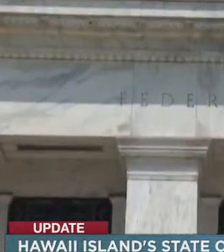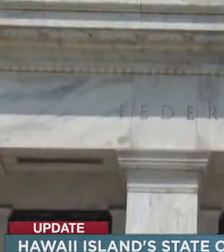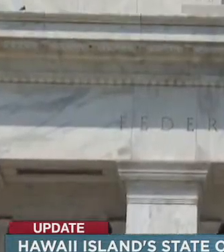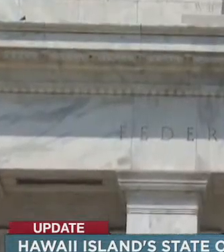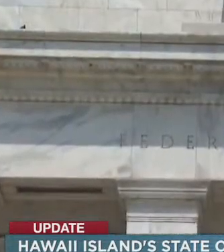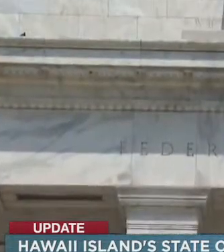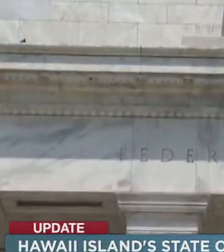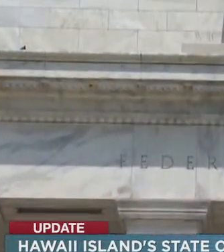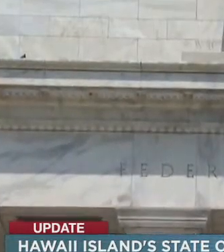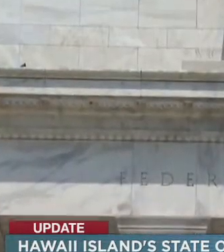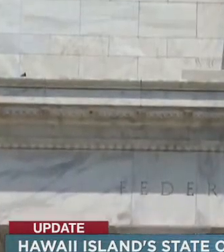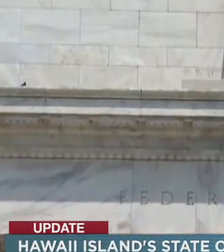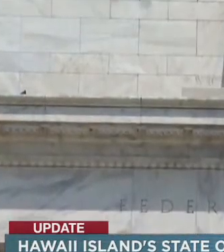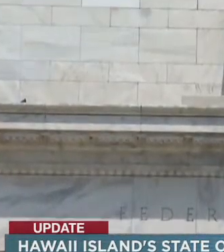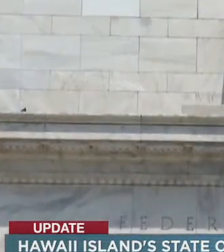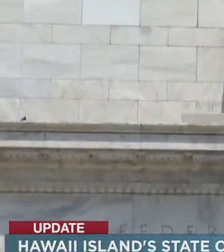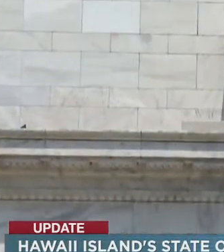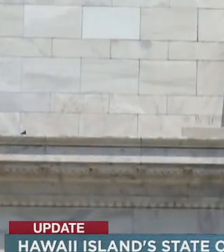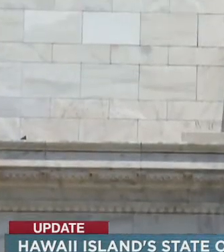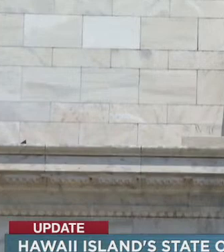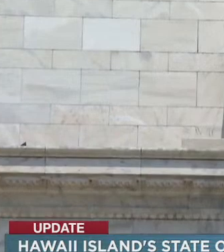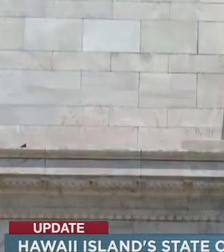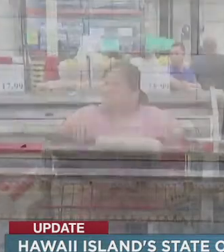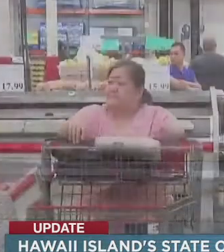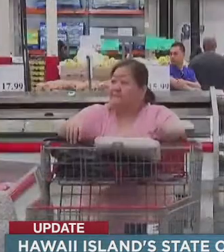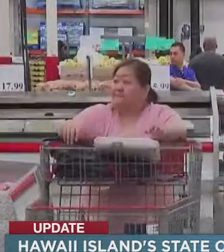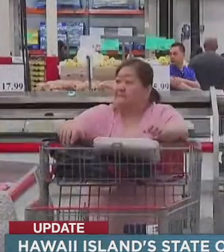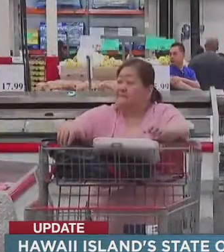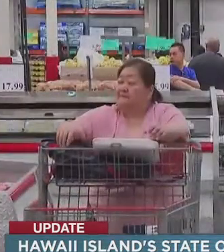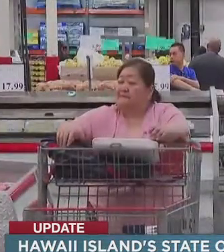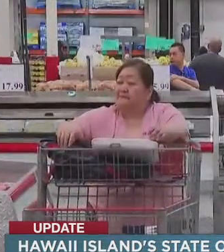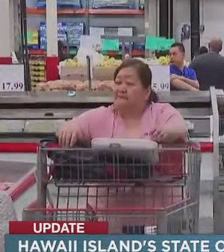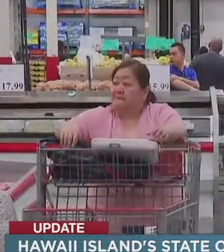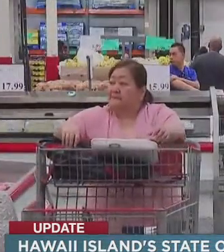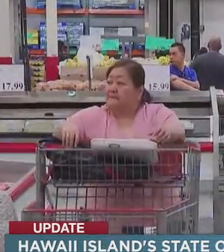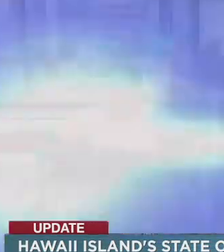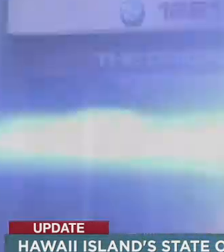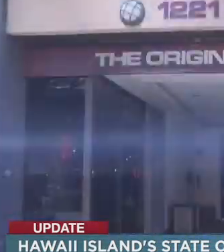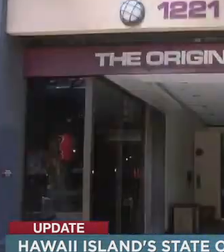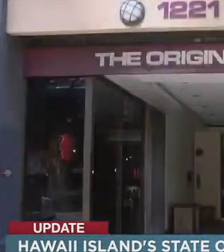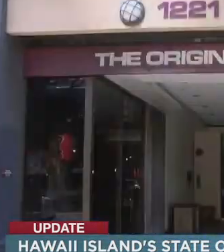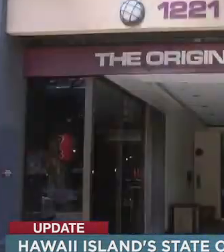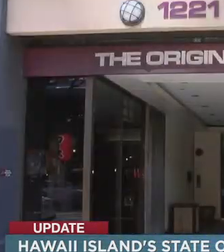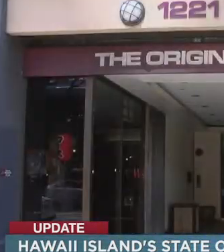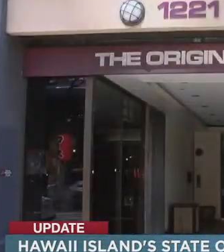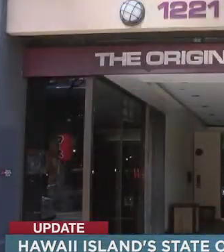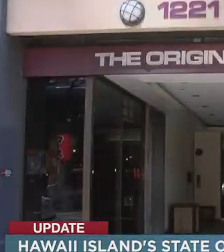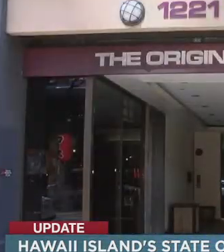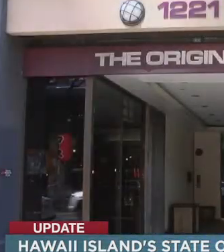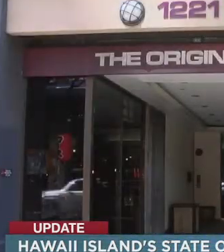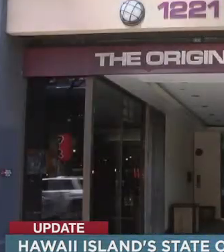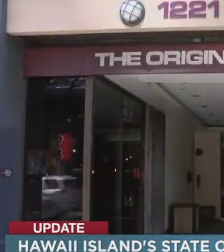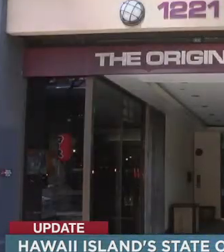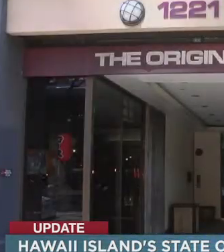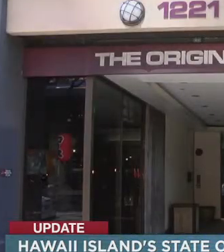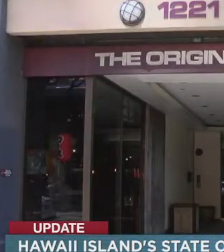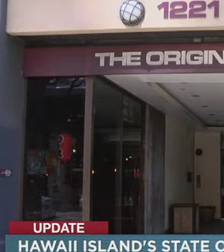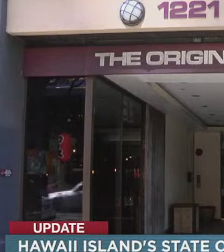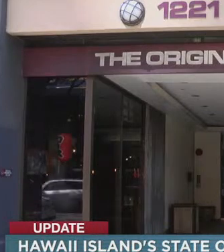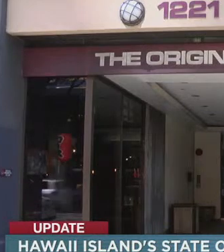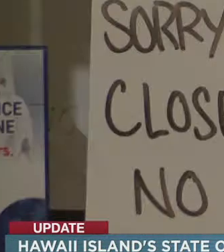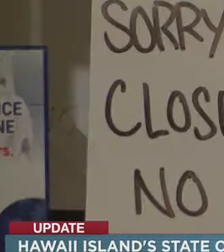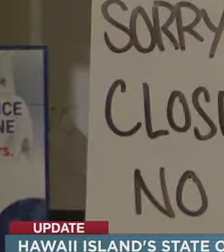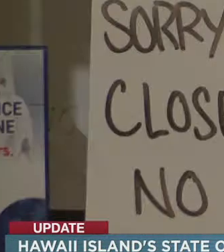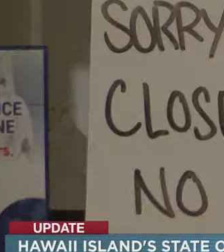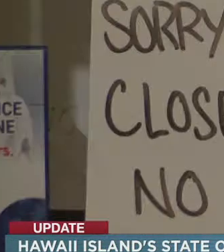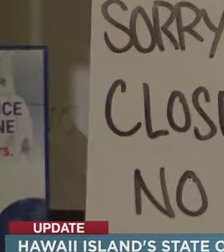5% unemployment and 2% inflation. In New York, I'm Gloria Pazmino. The famous original Pancake House on Kapiolani